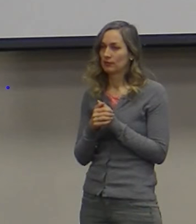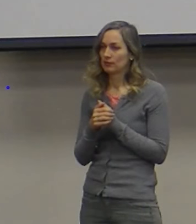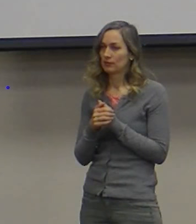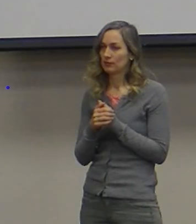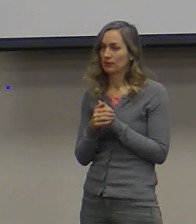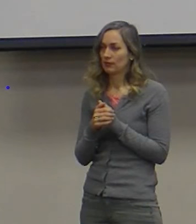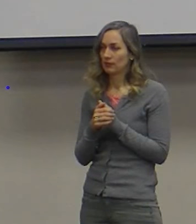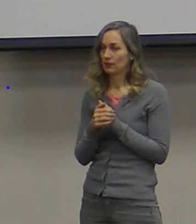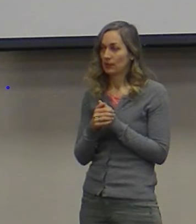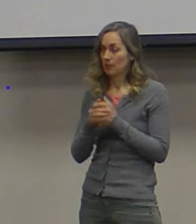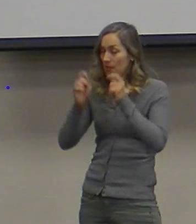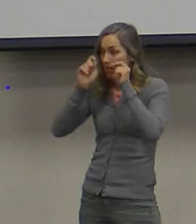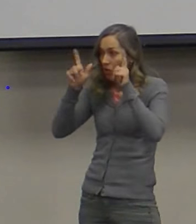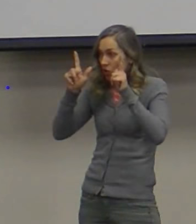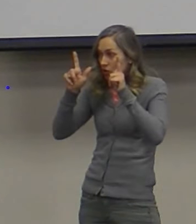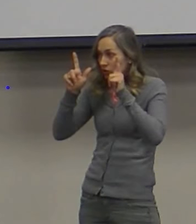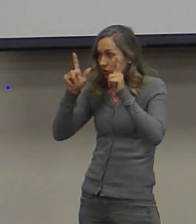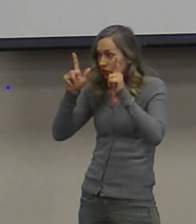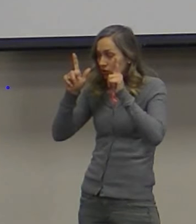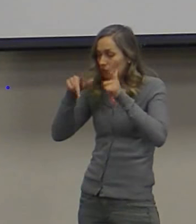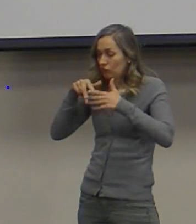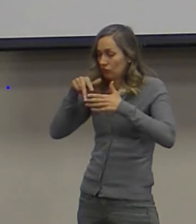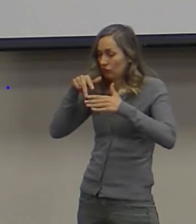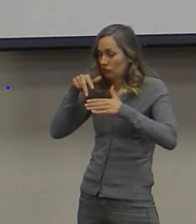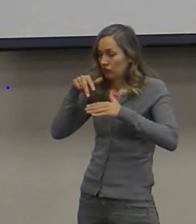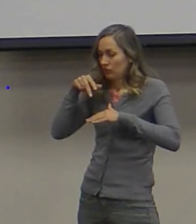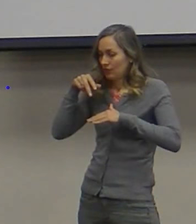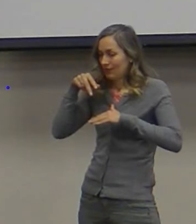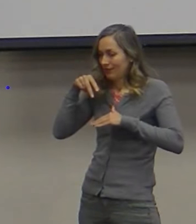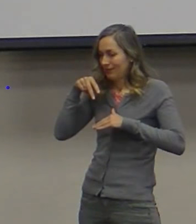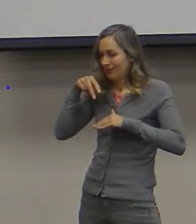"Be on alert. Stand firm